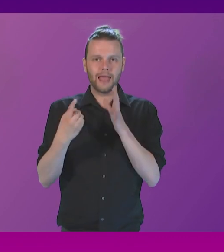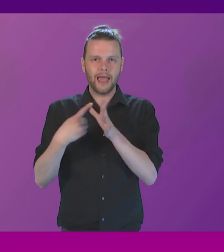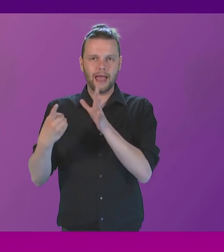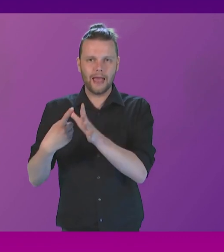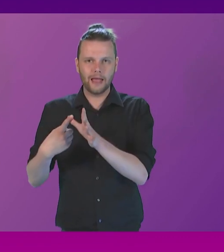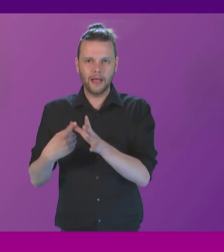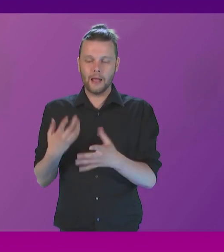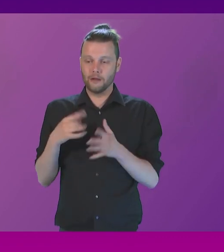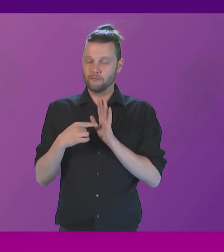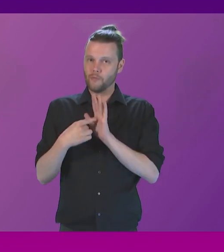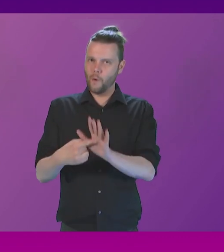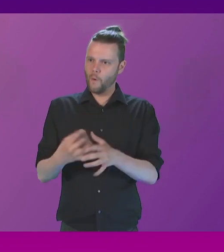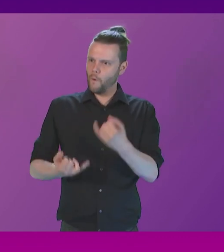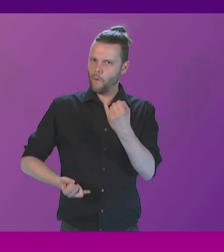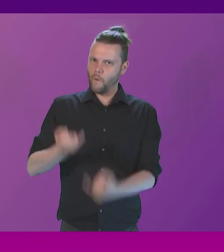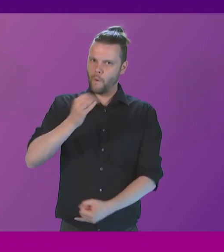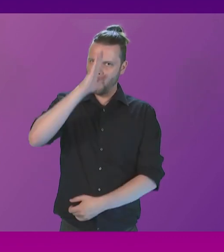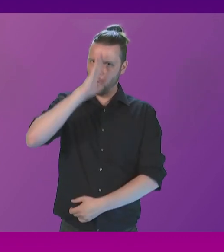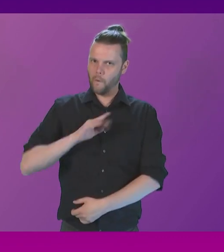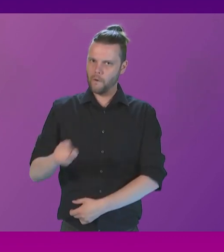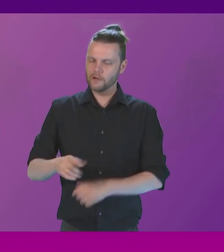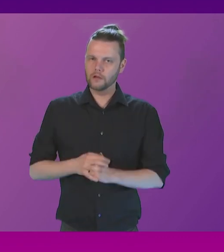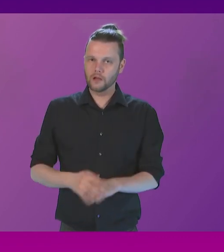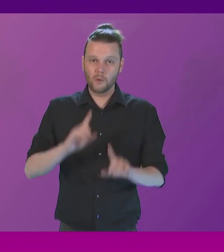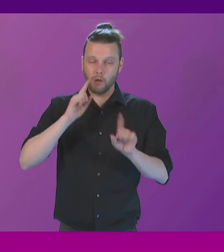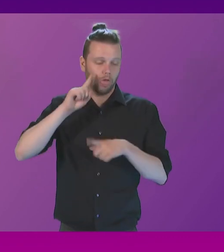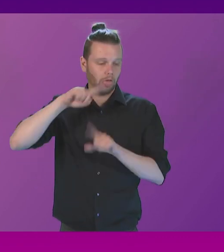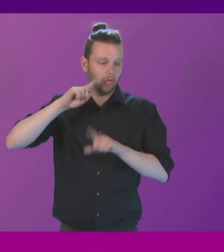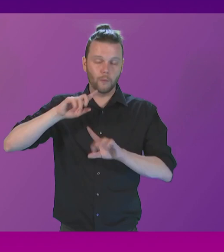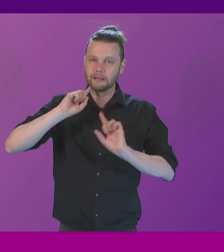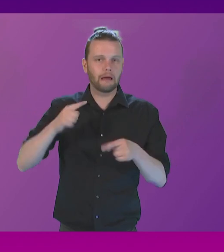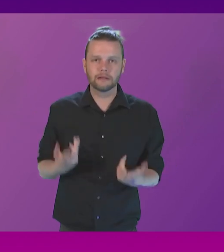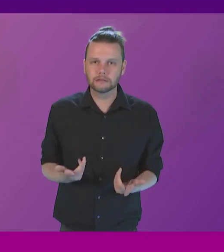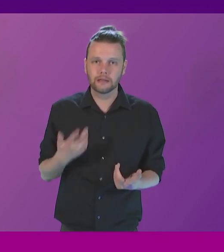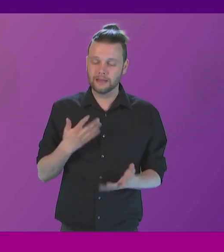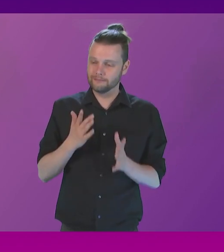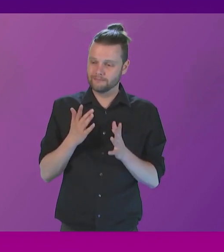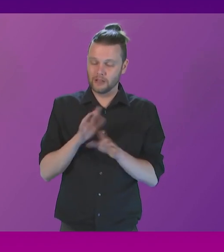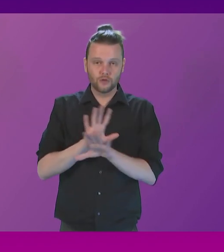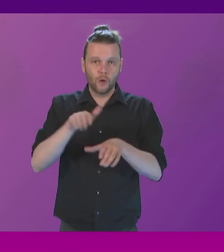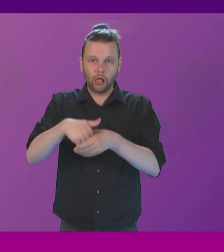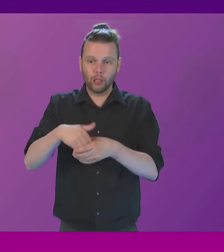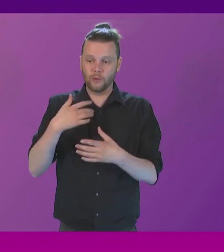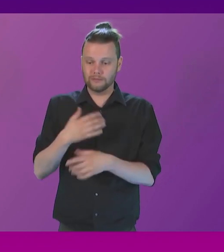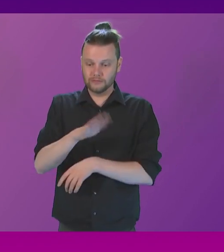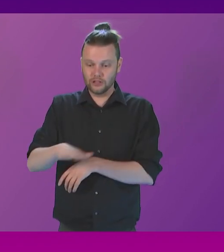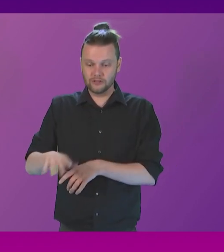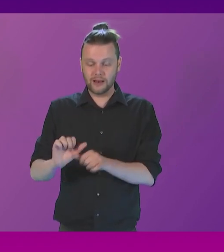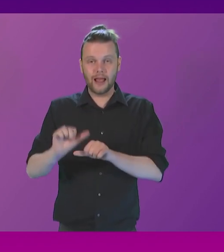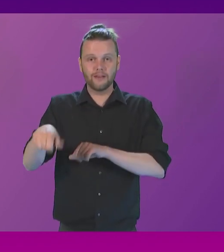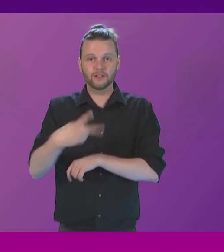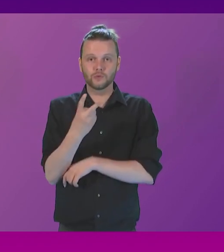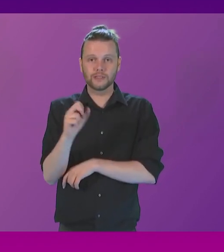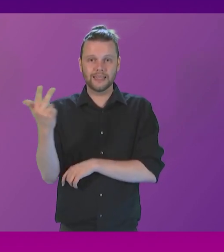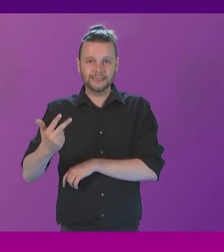has exposed serious failings. And we cannot ignore, as colleagues have said before me, that it does not include children seen after